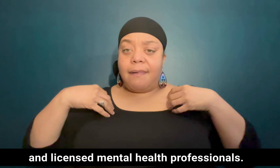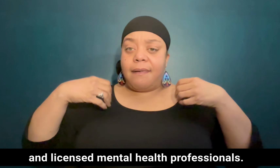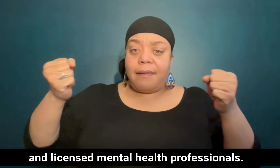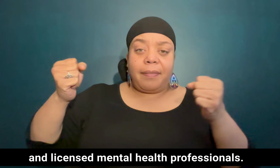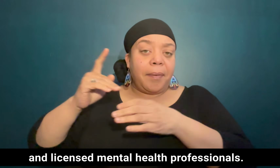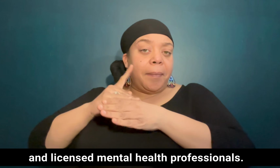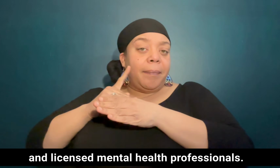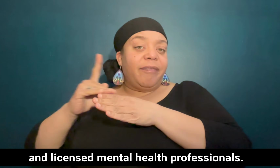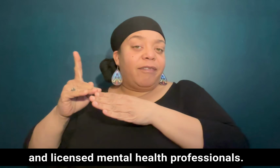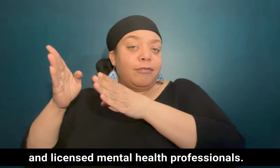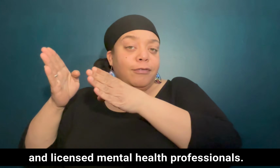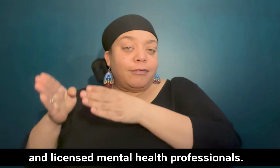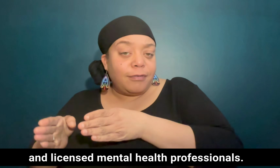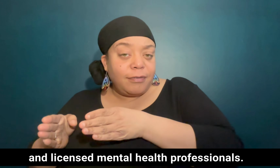professionals.